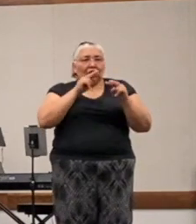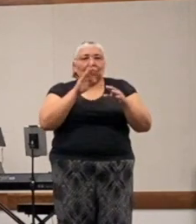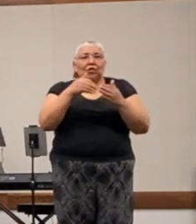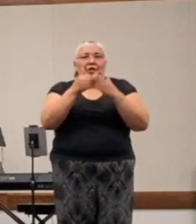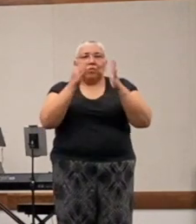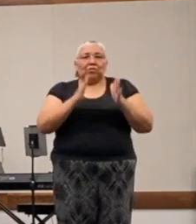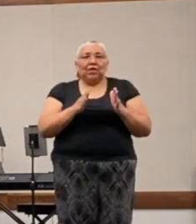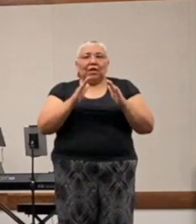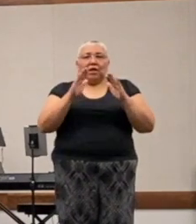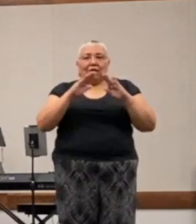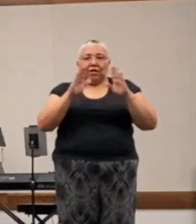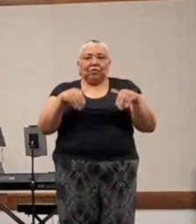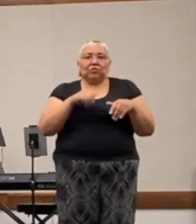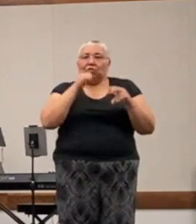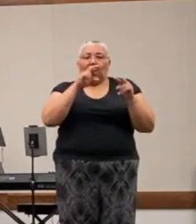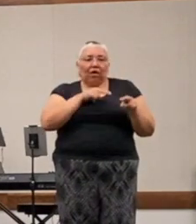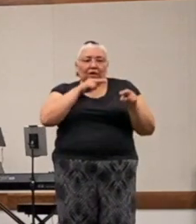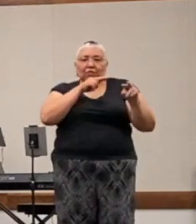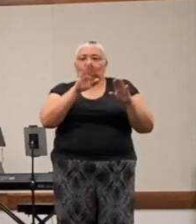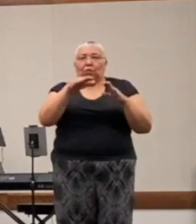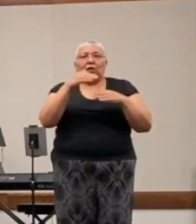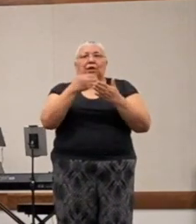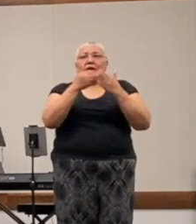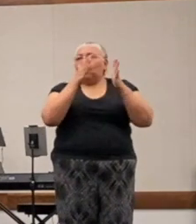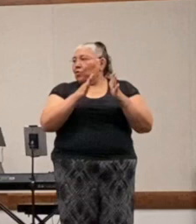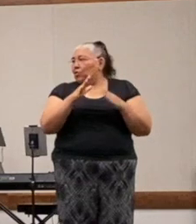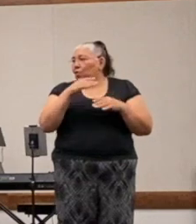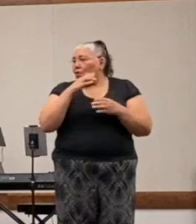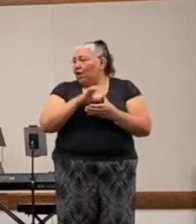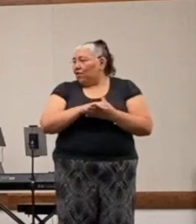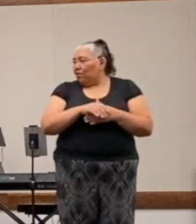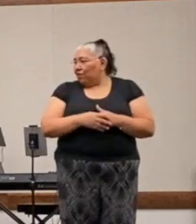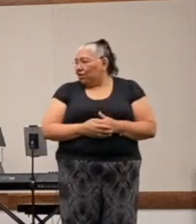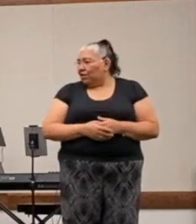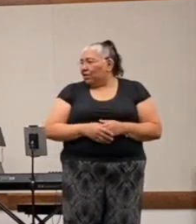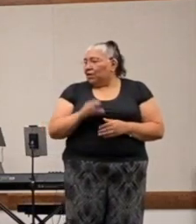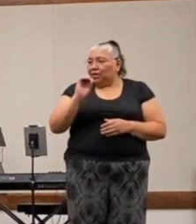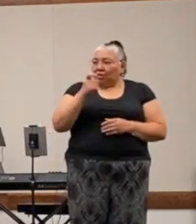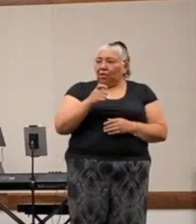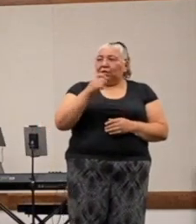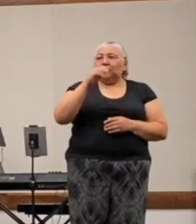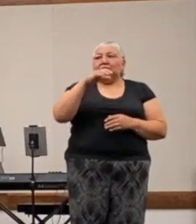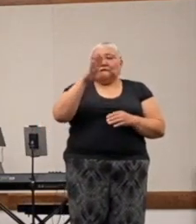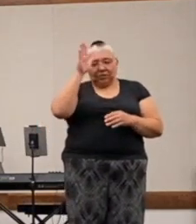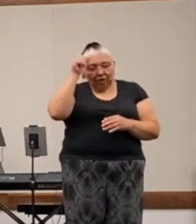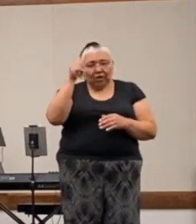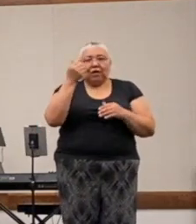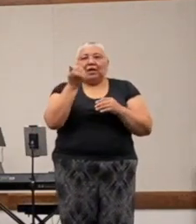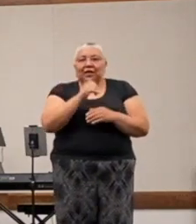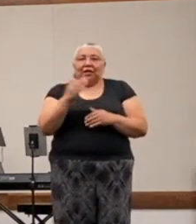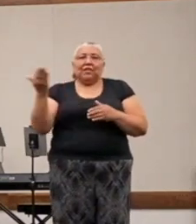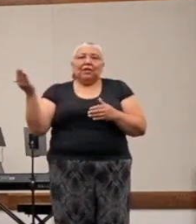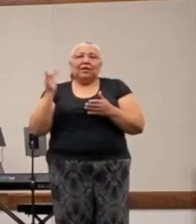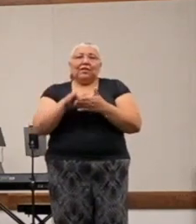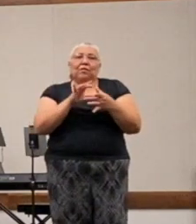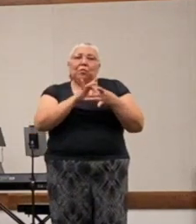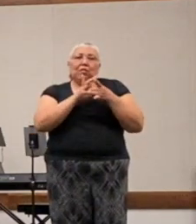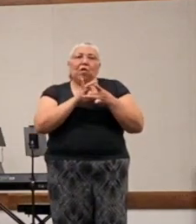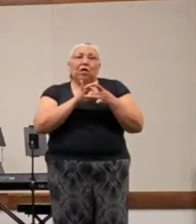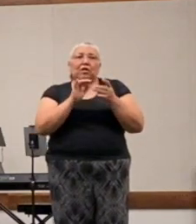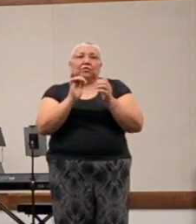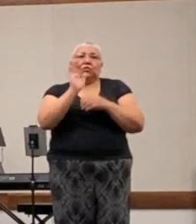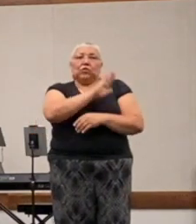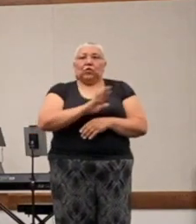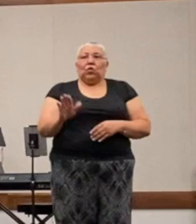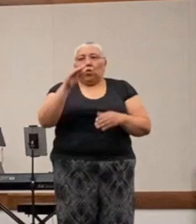Do not covet your neighbor's wife, his male or female servant, his ox or his donkey, and anything that belongs to